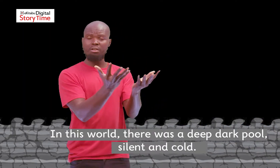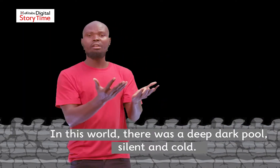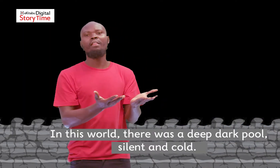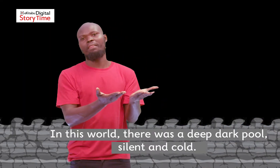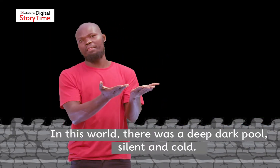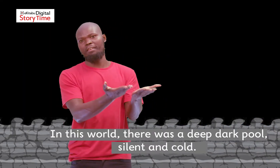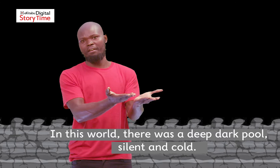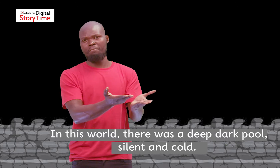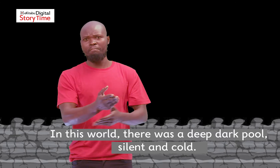In this world,